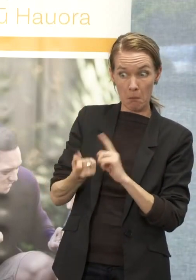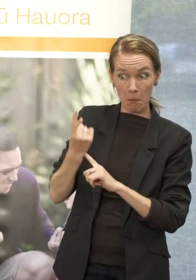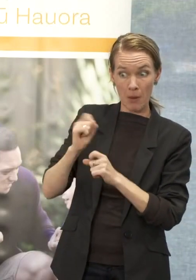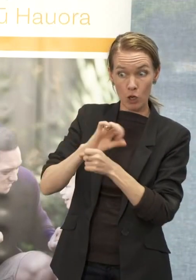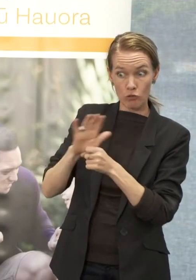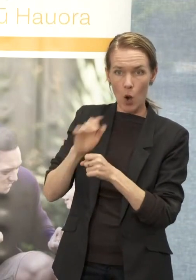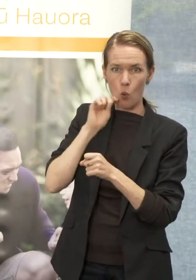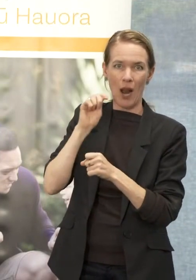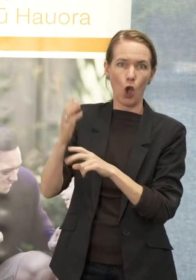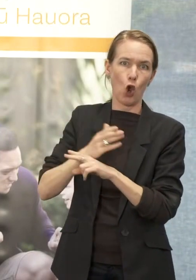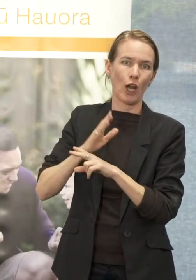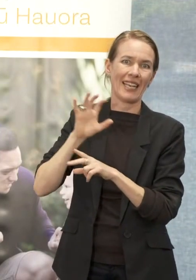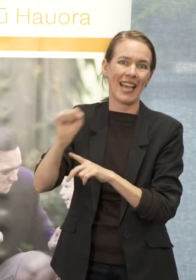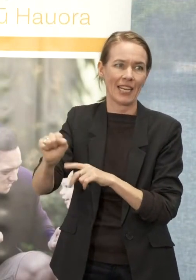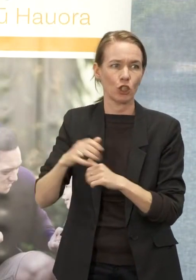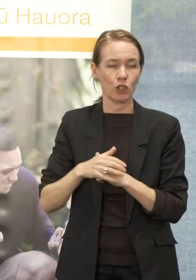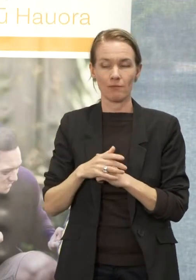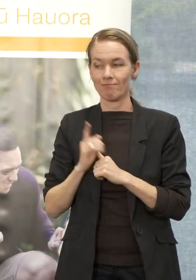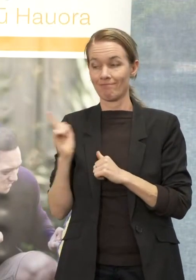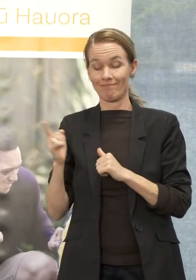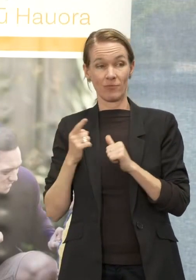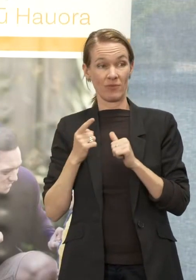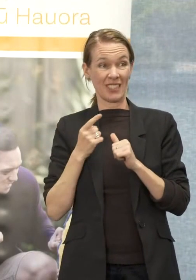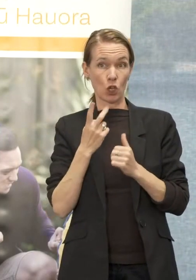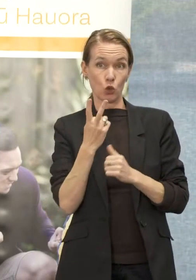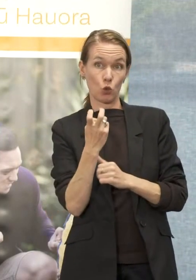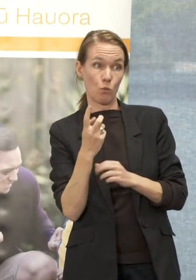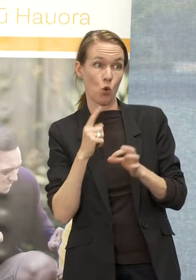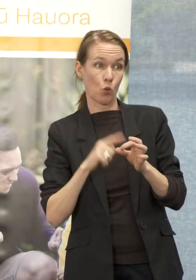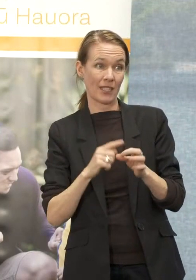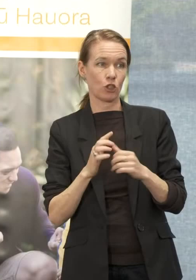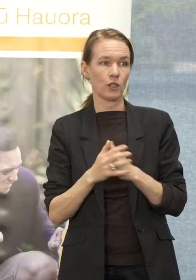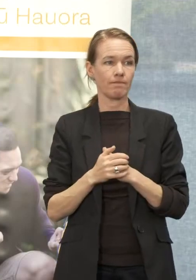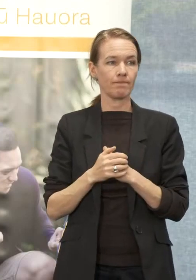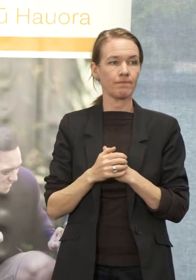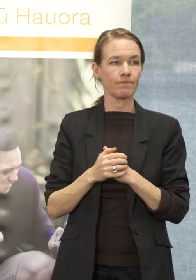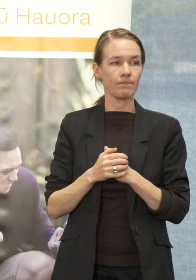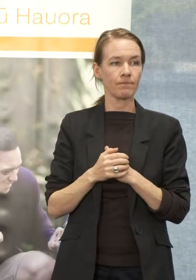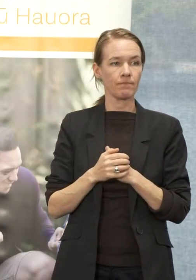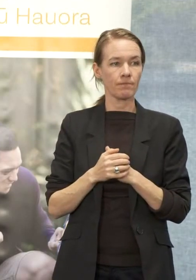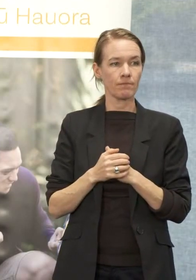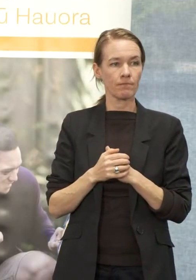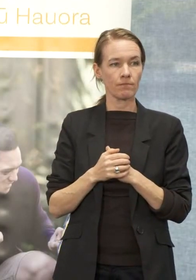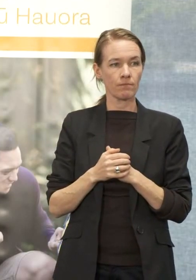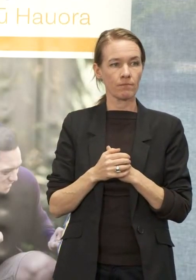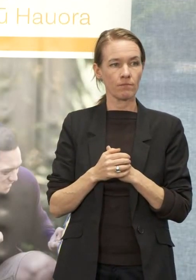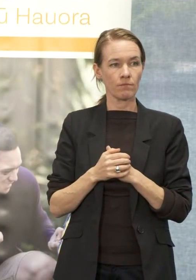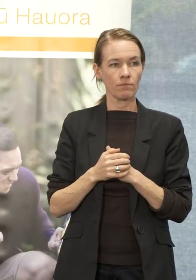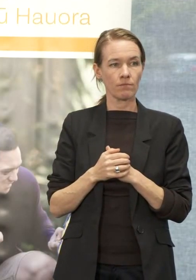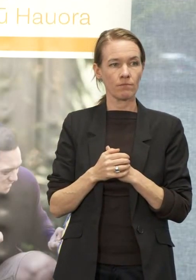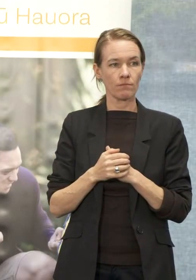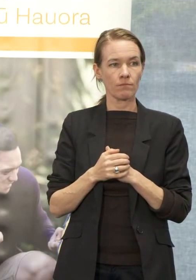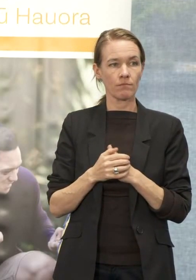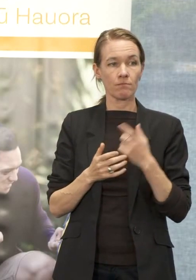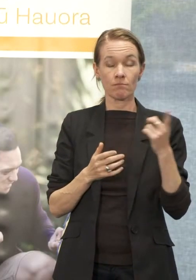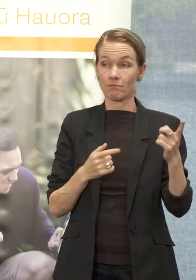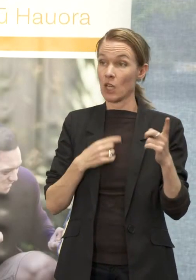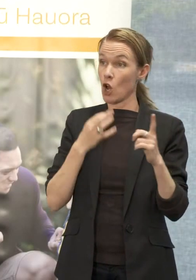So, last couple of questions. Do the air crew rules also apply in the same way to crews flying air freight,